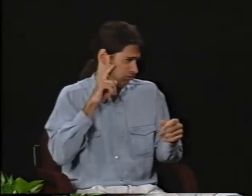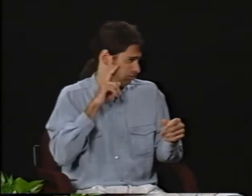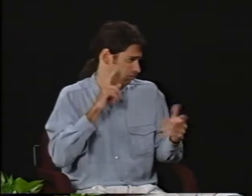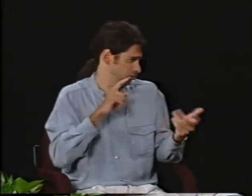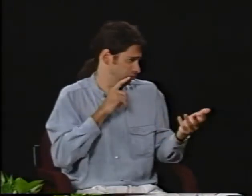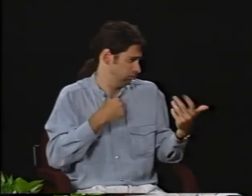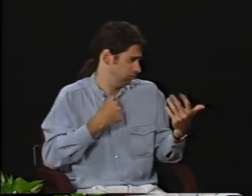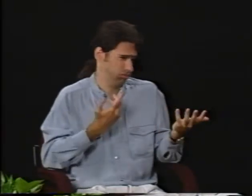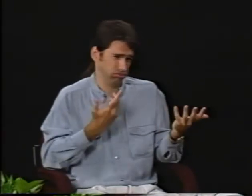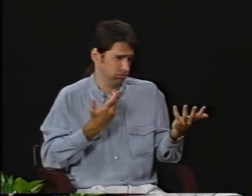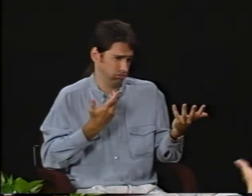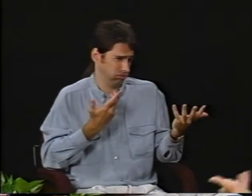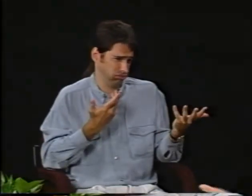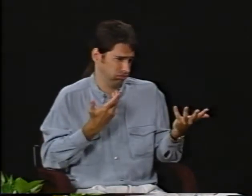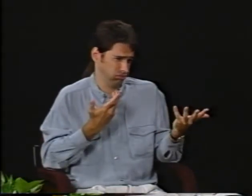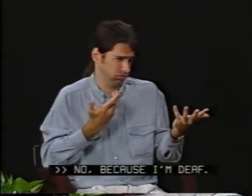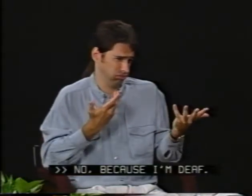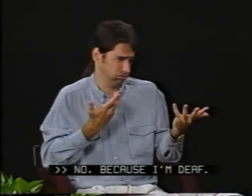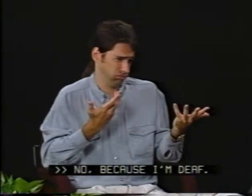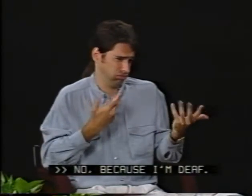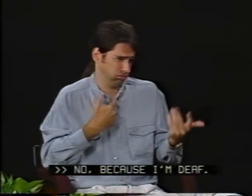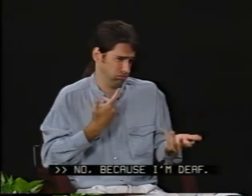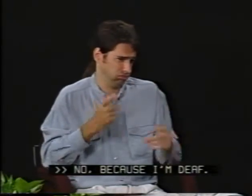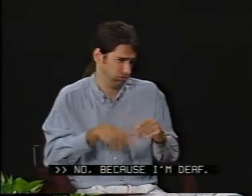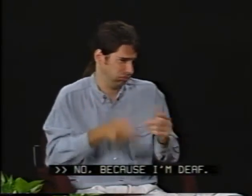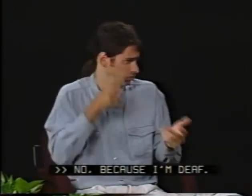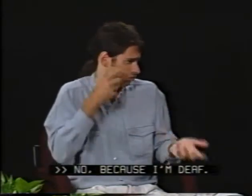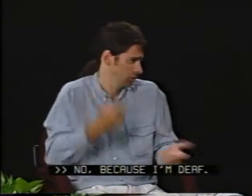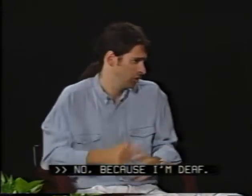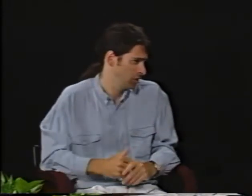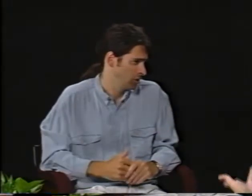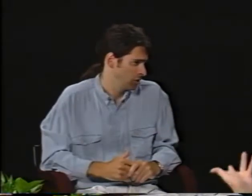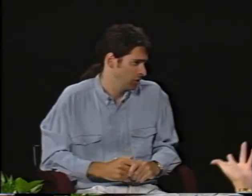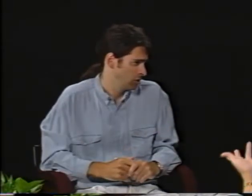Oh, yeah. No, because okay. I'm deaf. Well, I mean, you can't hear anything at all. Okay.